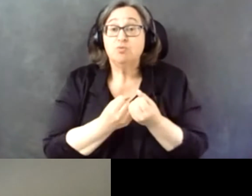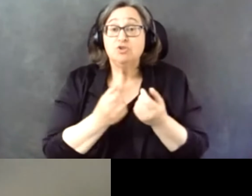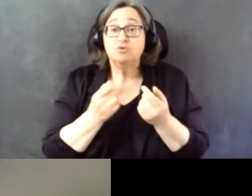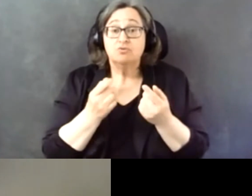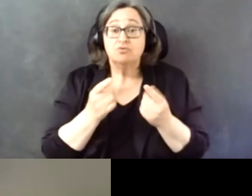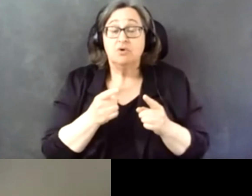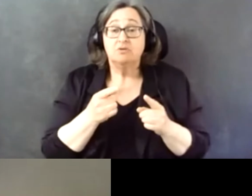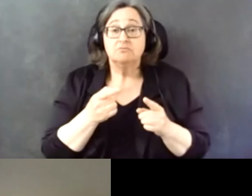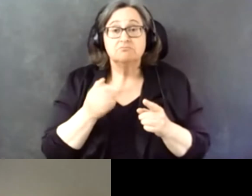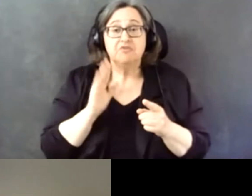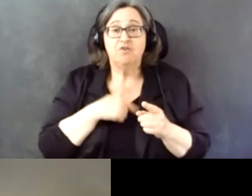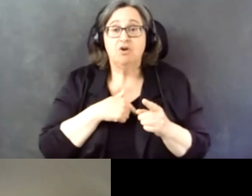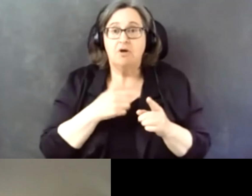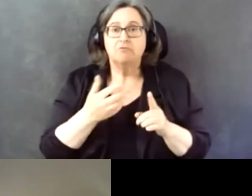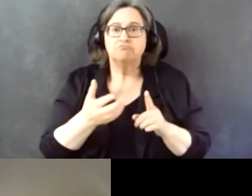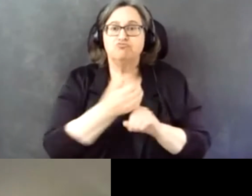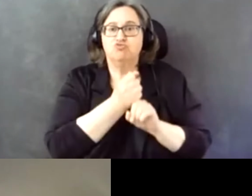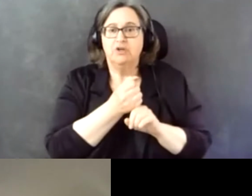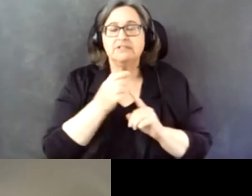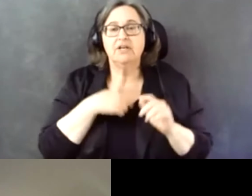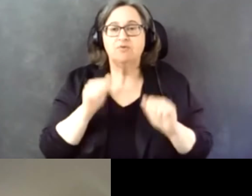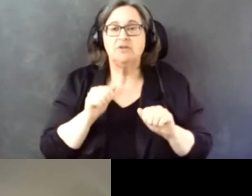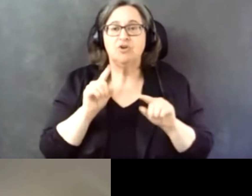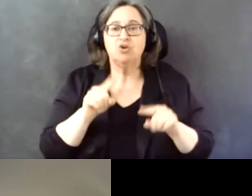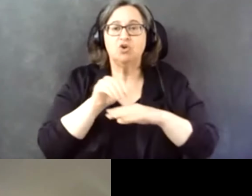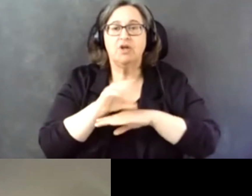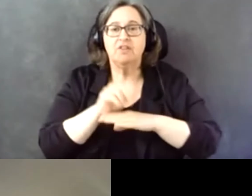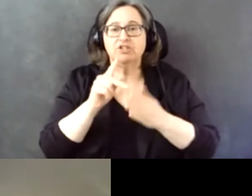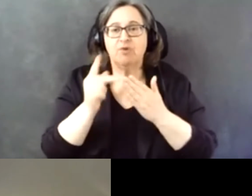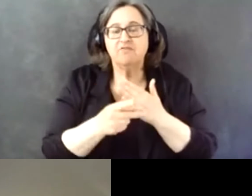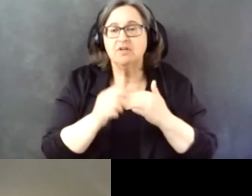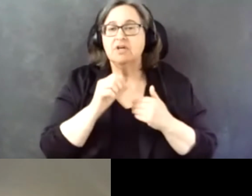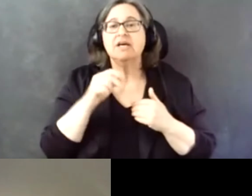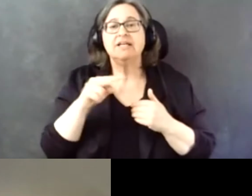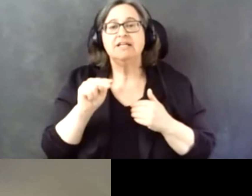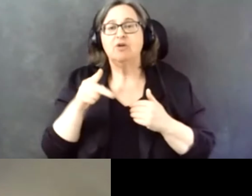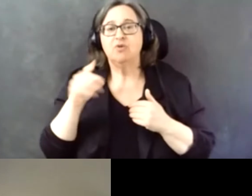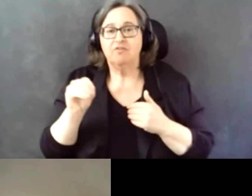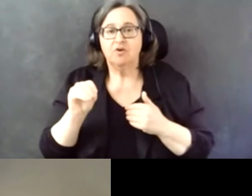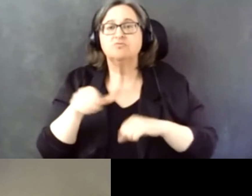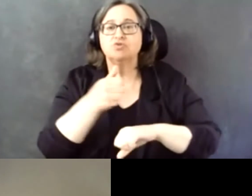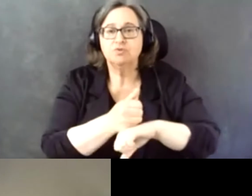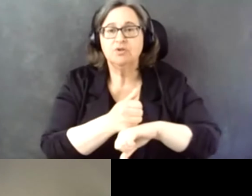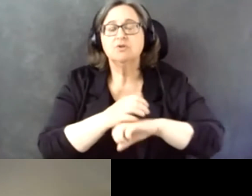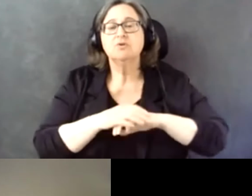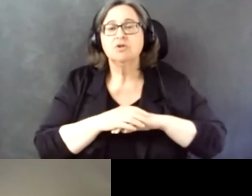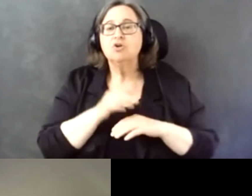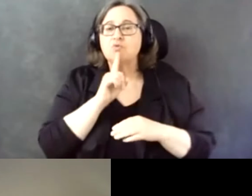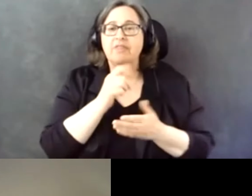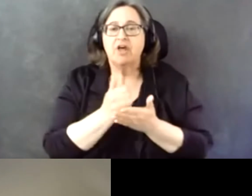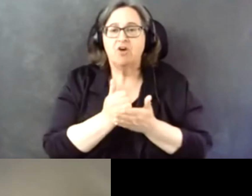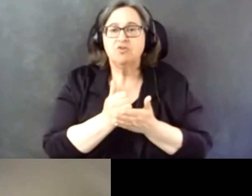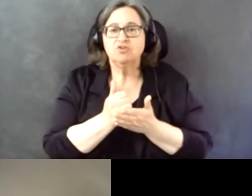arrested uh being able to go to the counseling programs that non-profits put in place uh to really help me